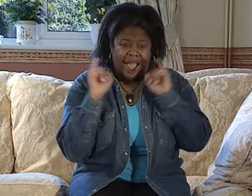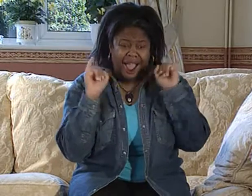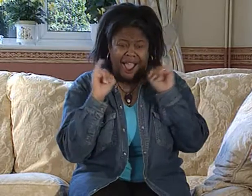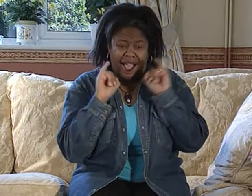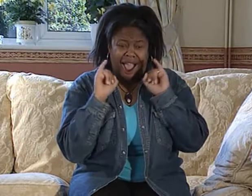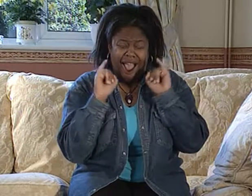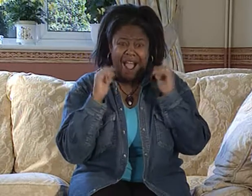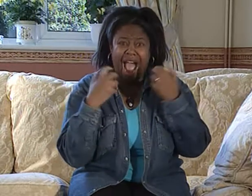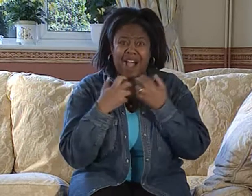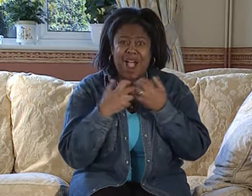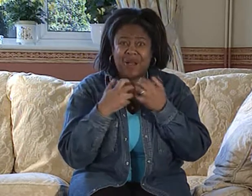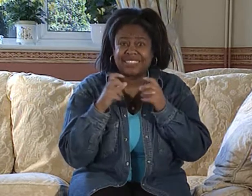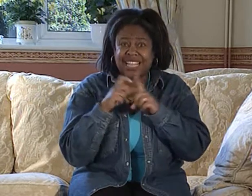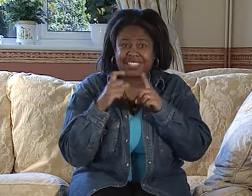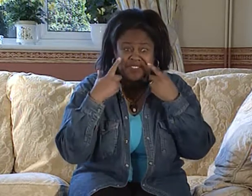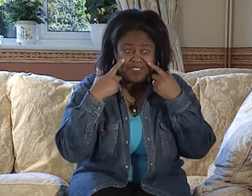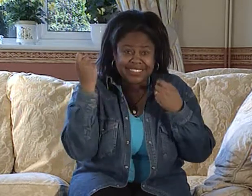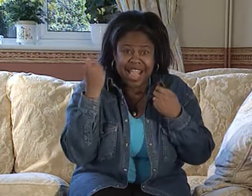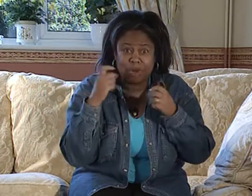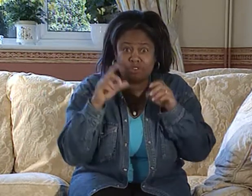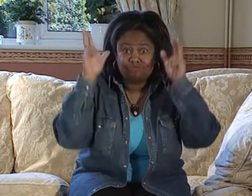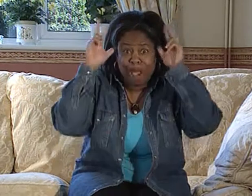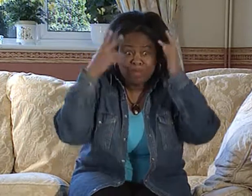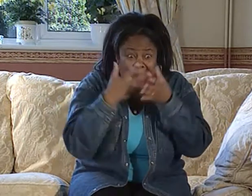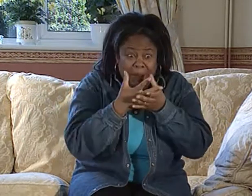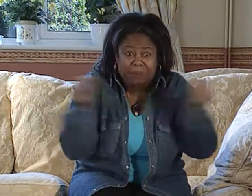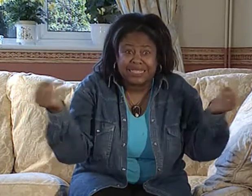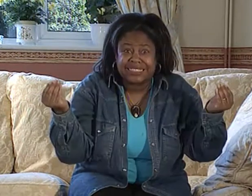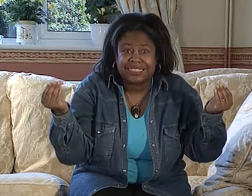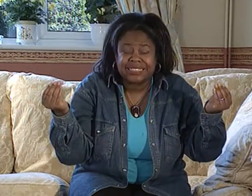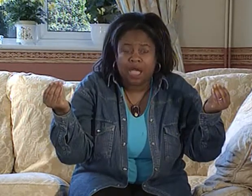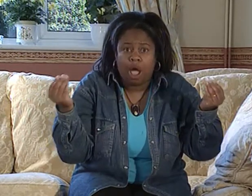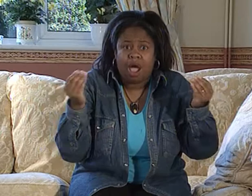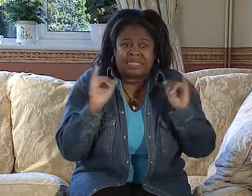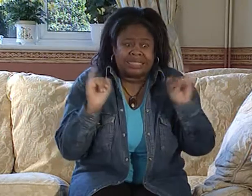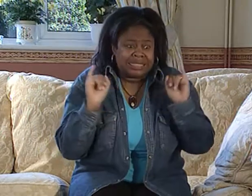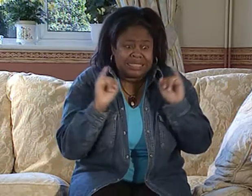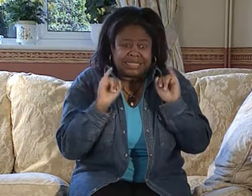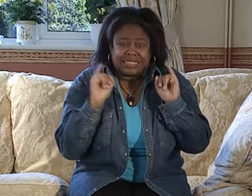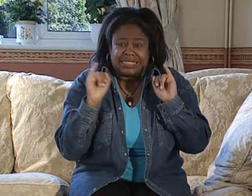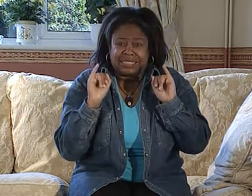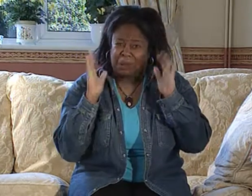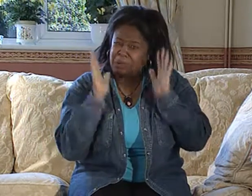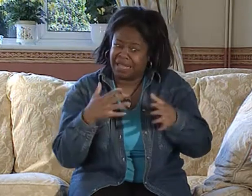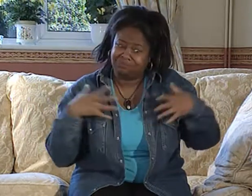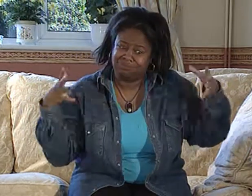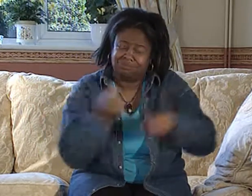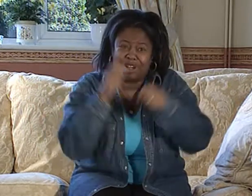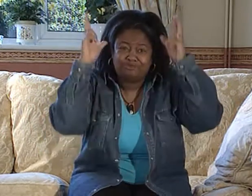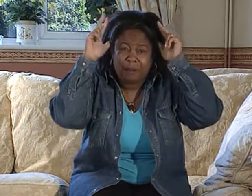Oh no, cried Ella. If Daddy finds out the rabbit's missing, he'll be cross. I must catch the